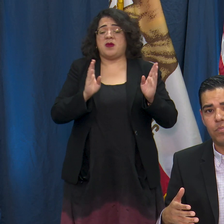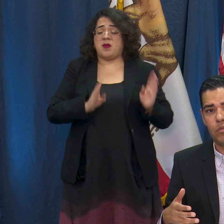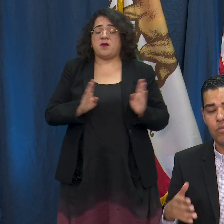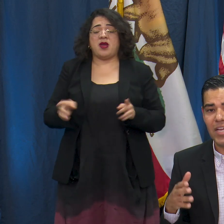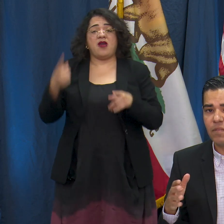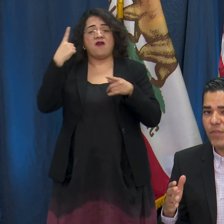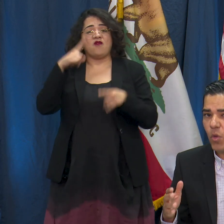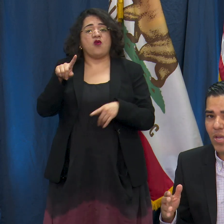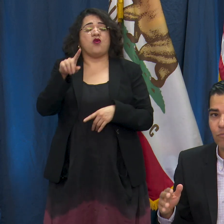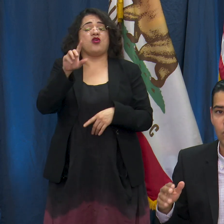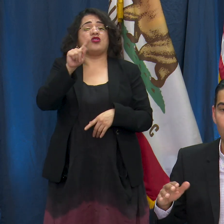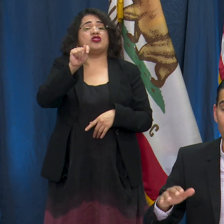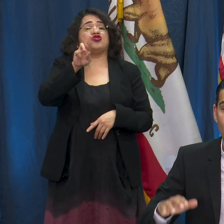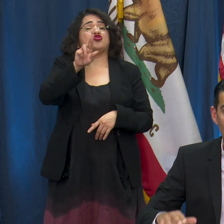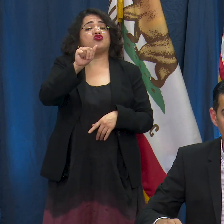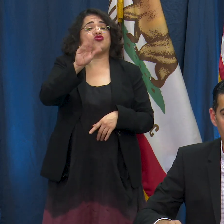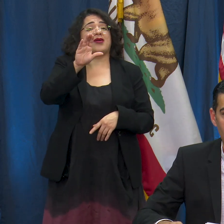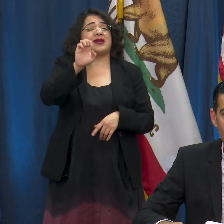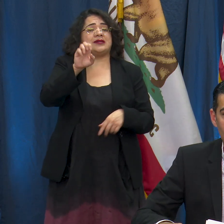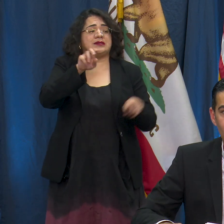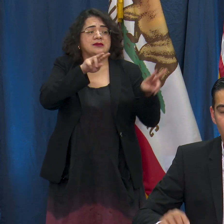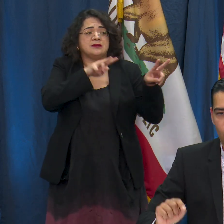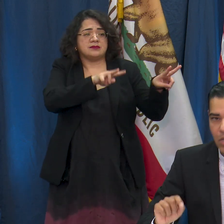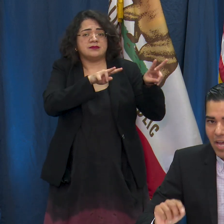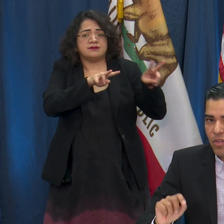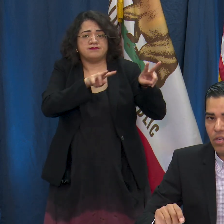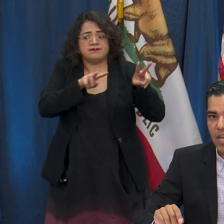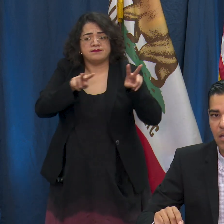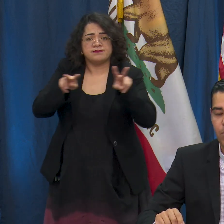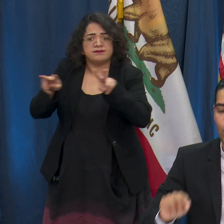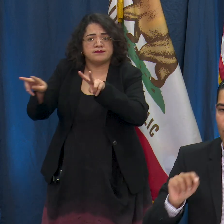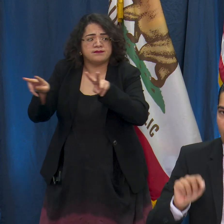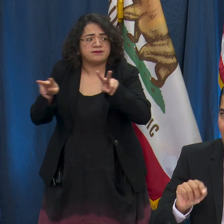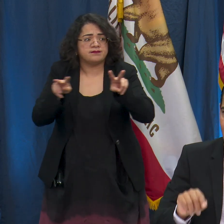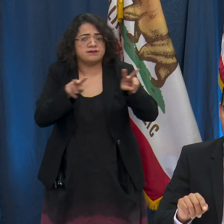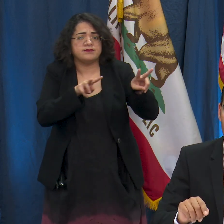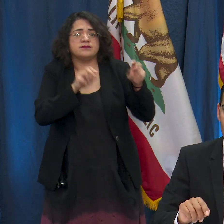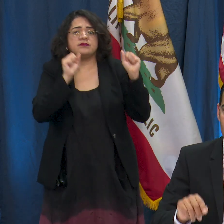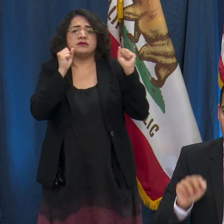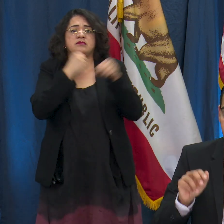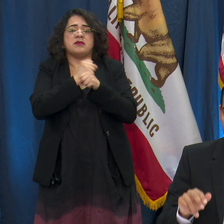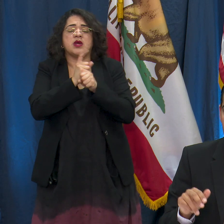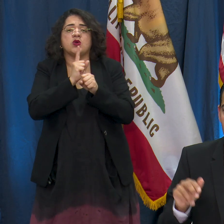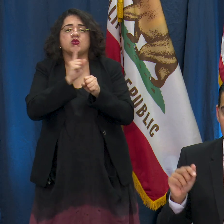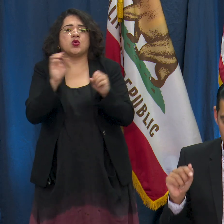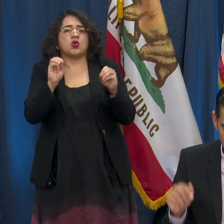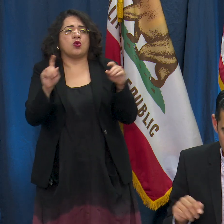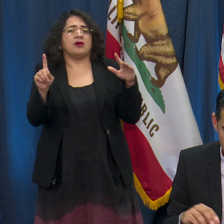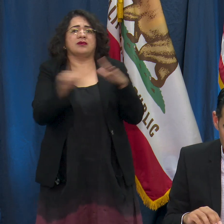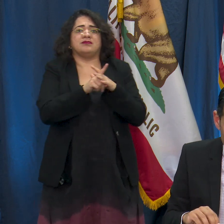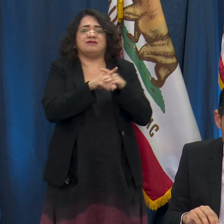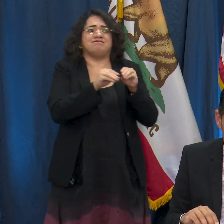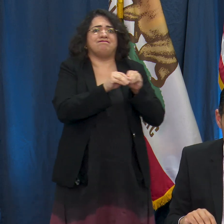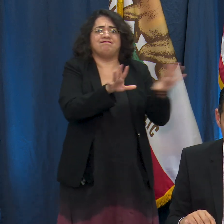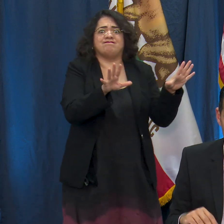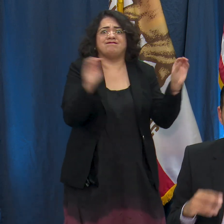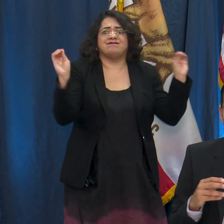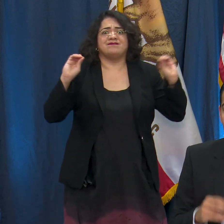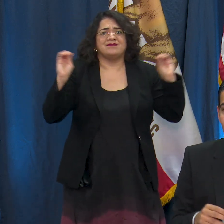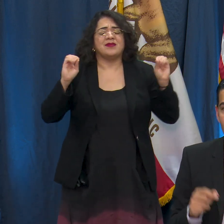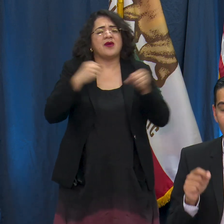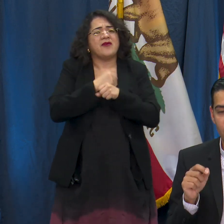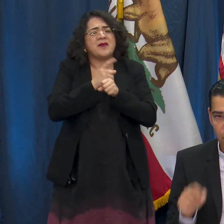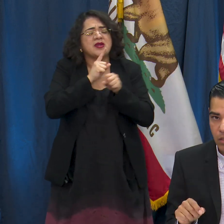our hospitals. So that's something that we have to look forward to, but we're not there yet, but we are getting close. And so please be patient with us.